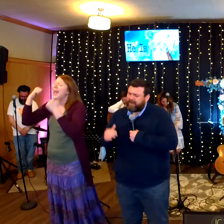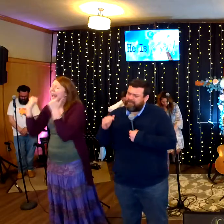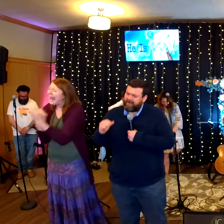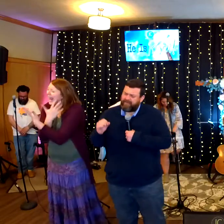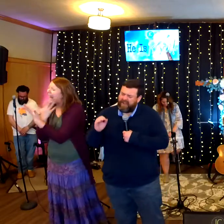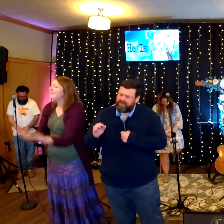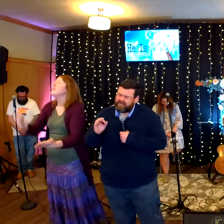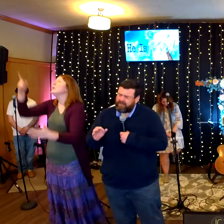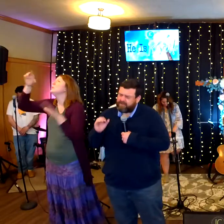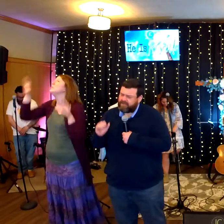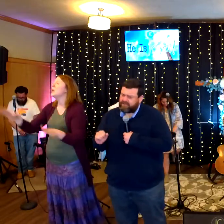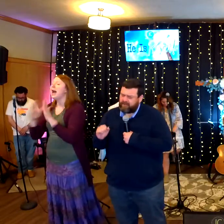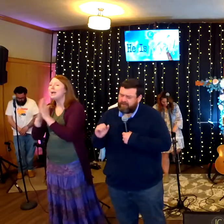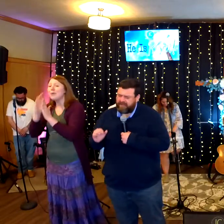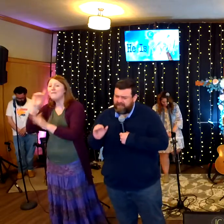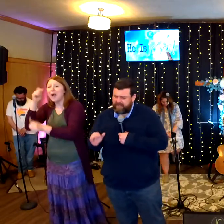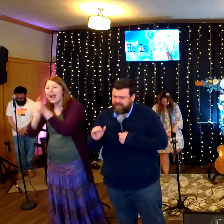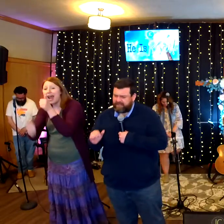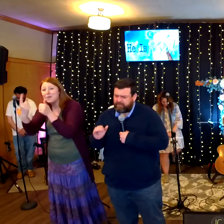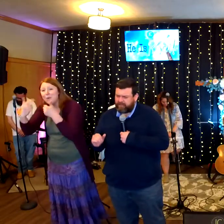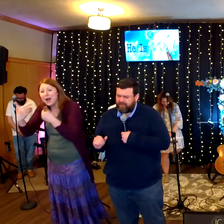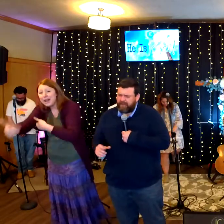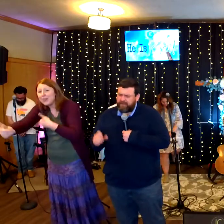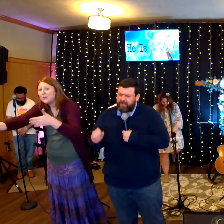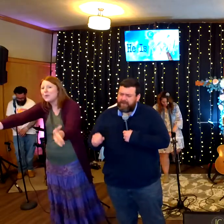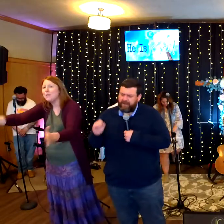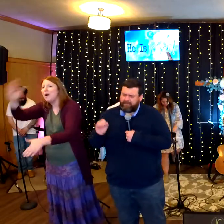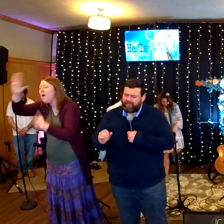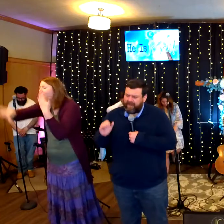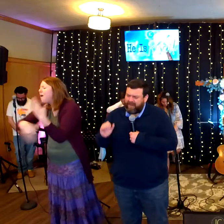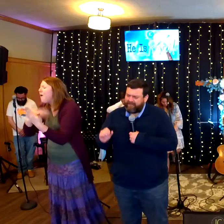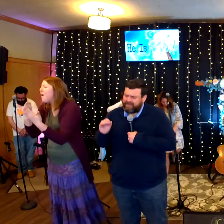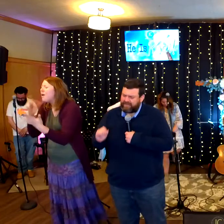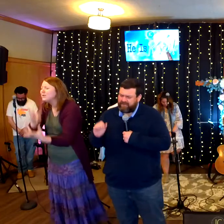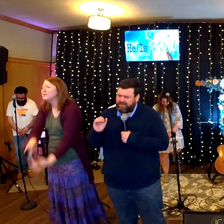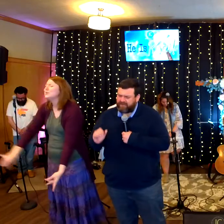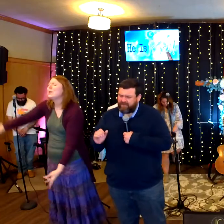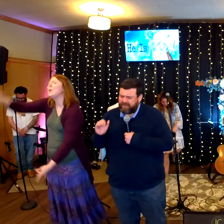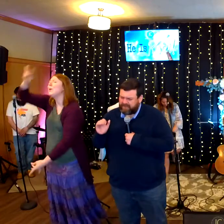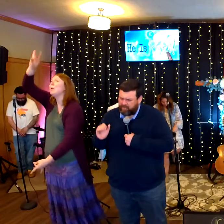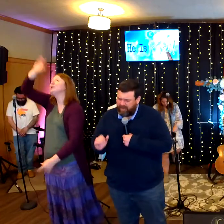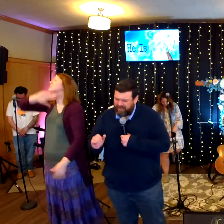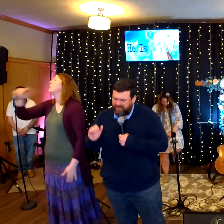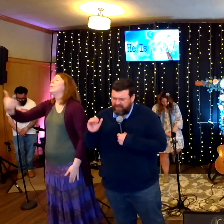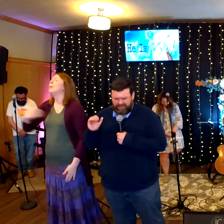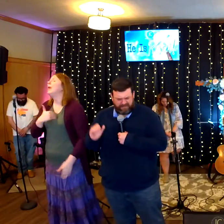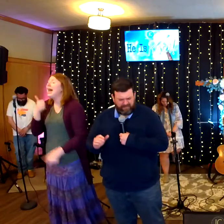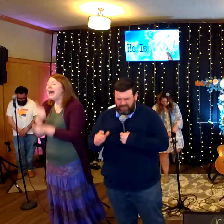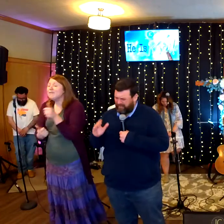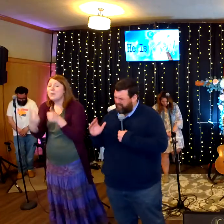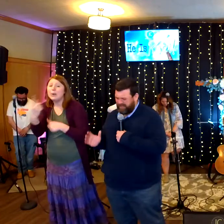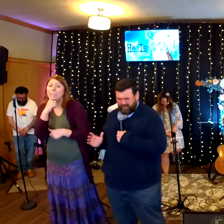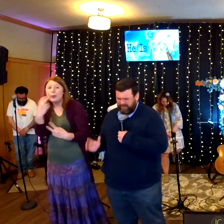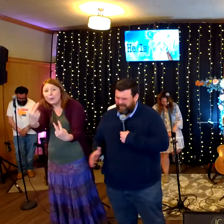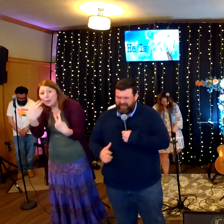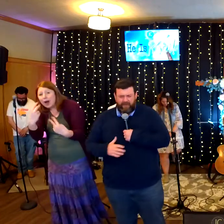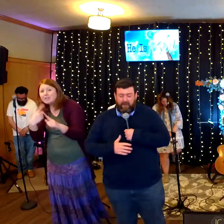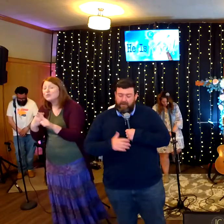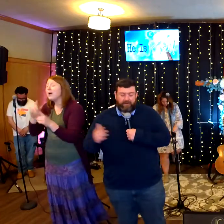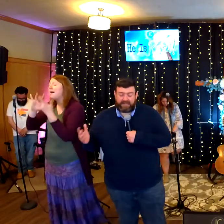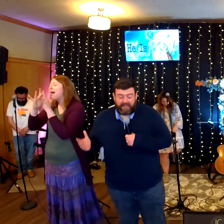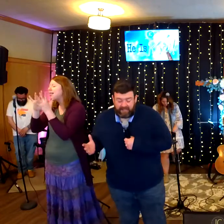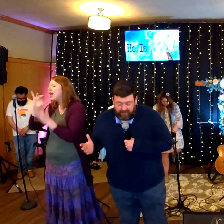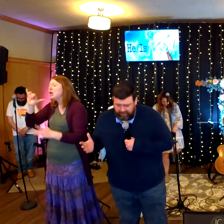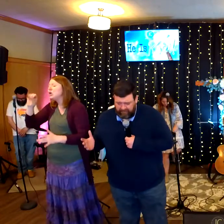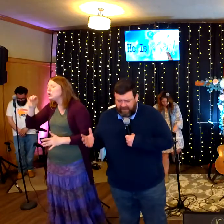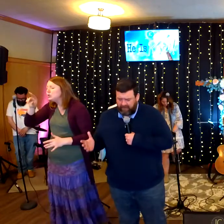Lord God, I pray for every single soul in this room. Lord God, I pray for every single soul that is watching on YouTube or Facebook Live